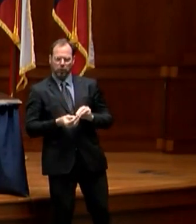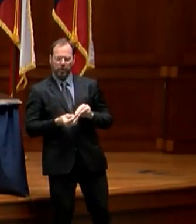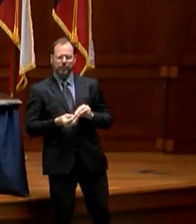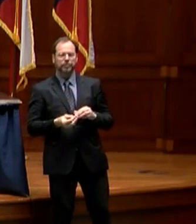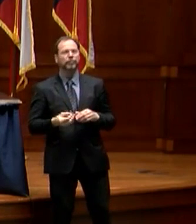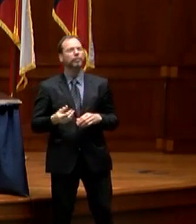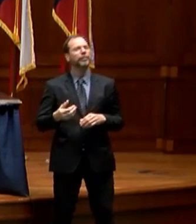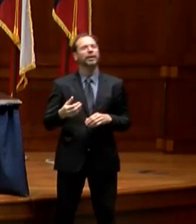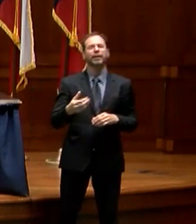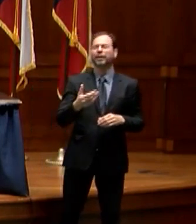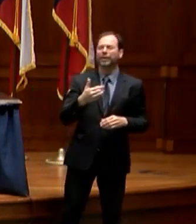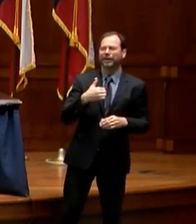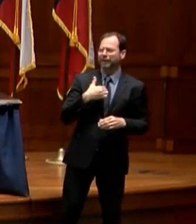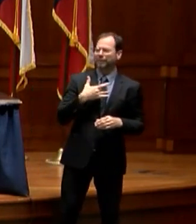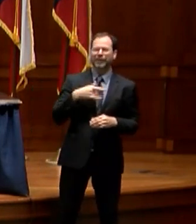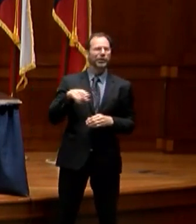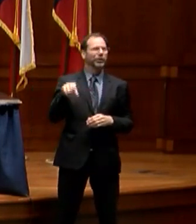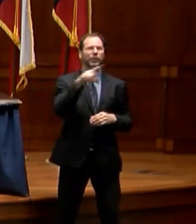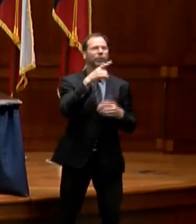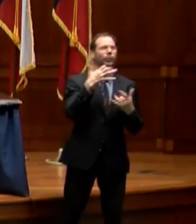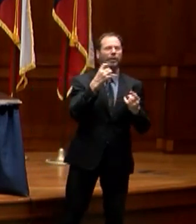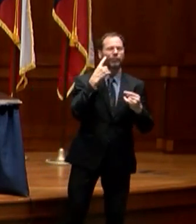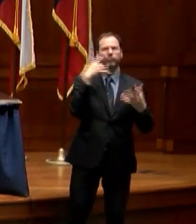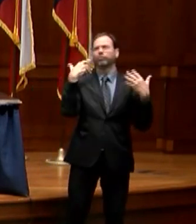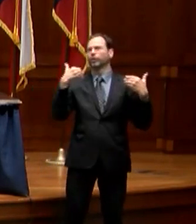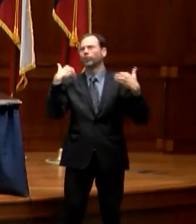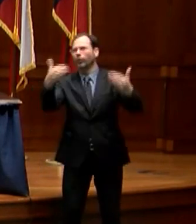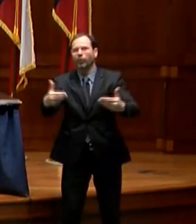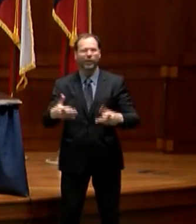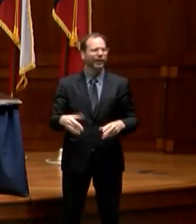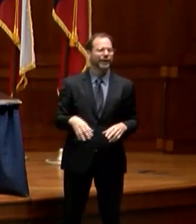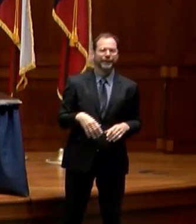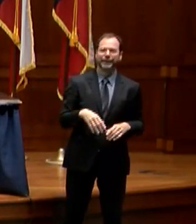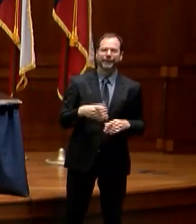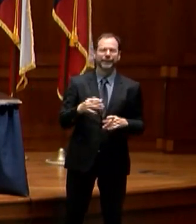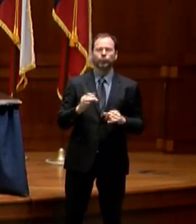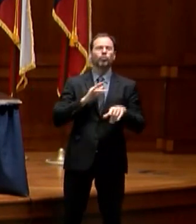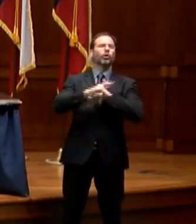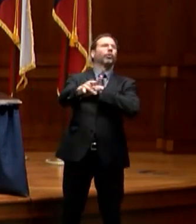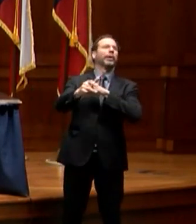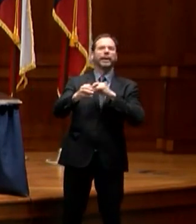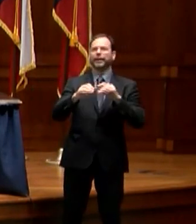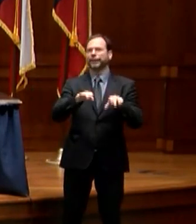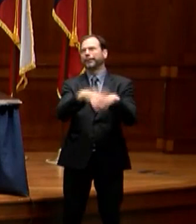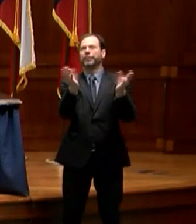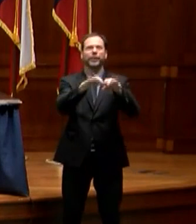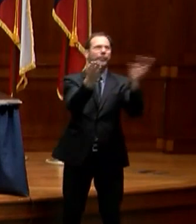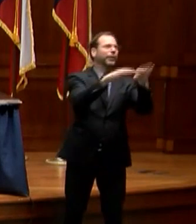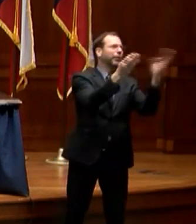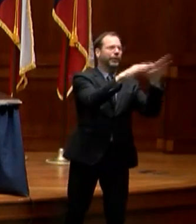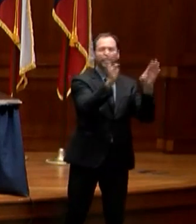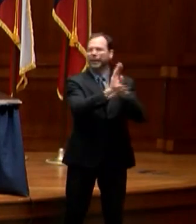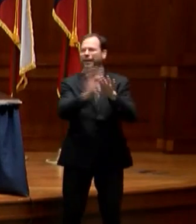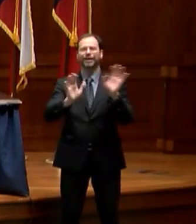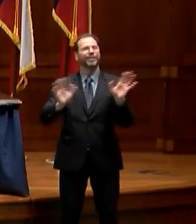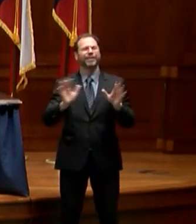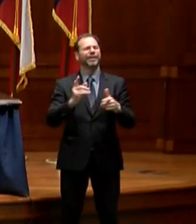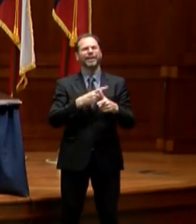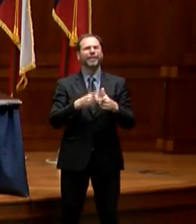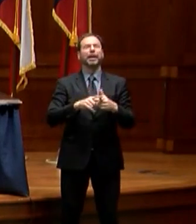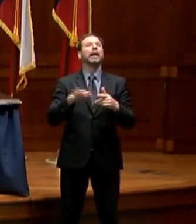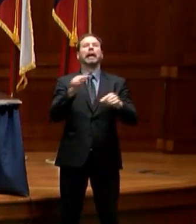to act rashly or prematurely and have a resurgence in cases only to have